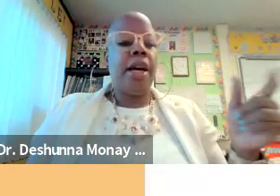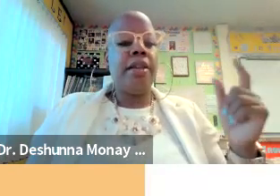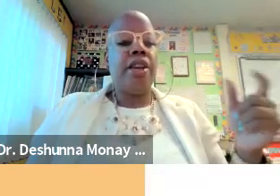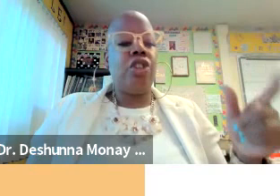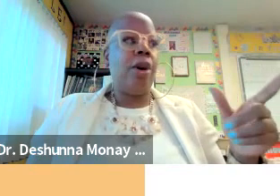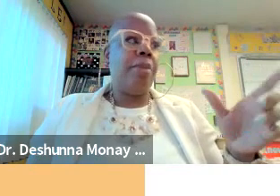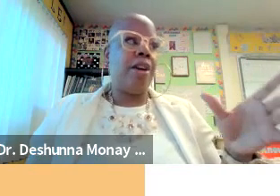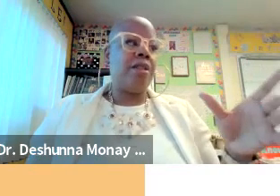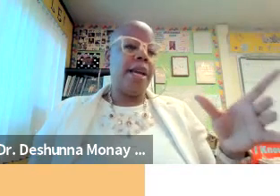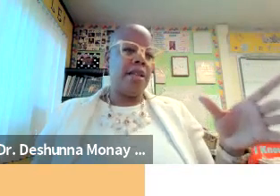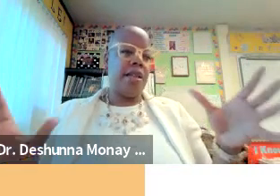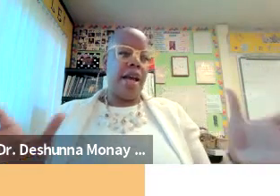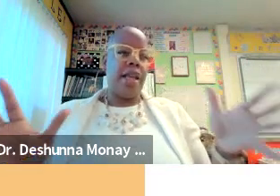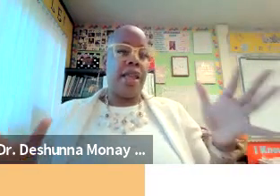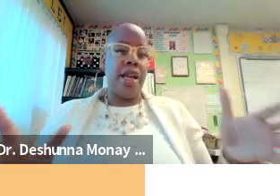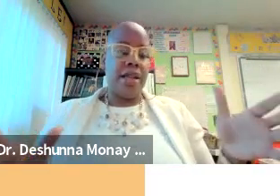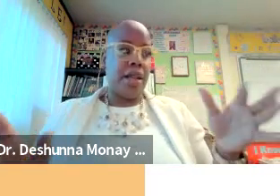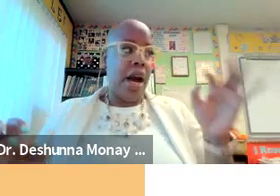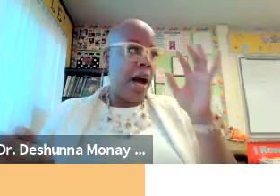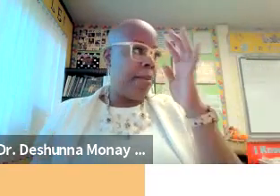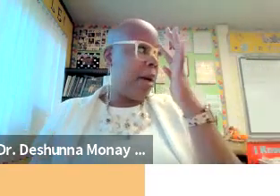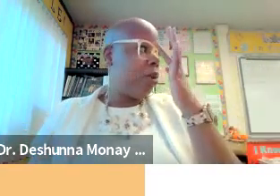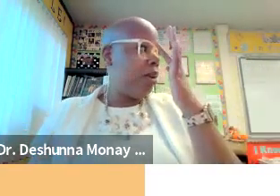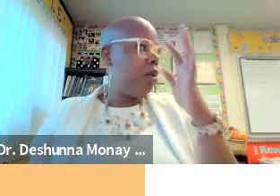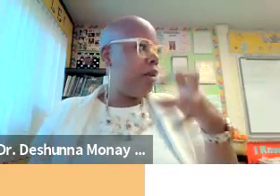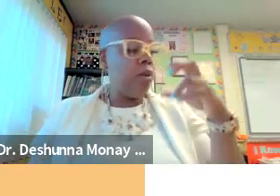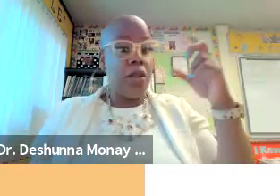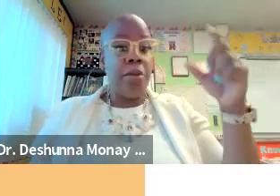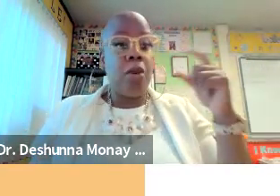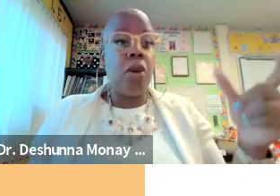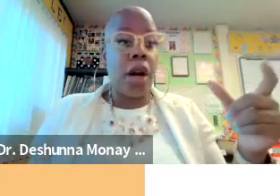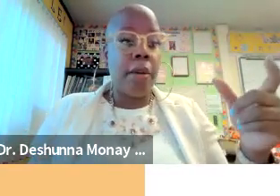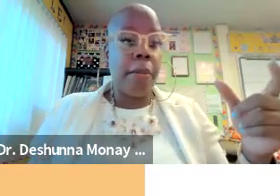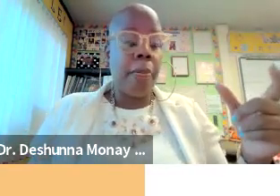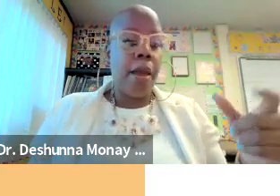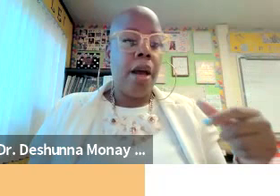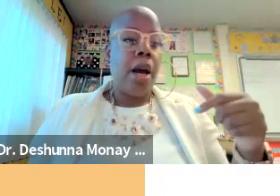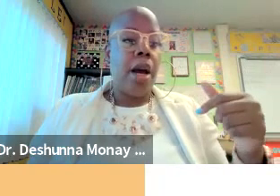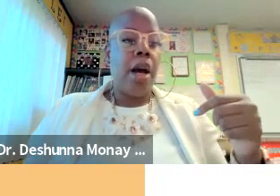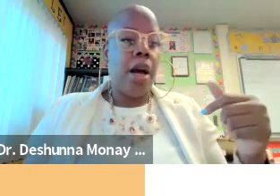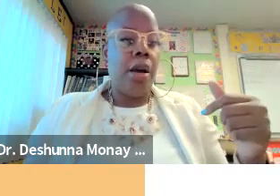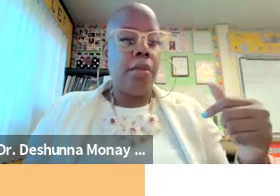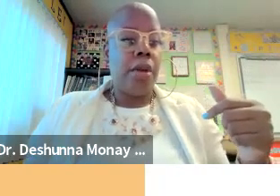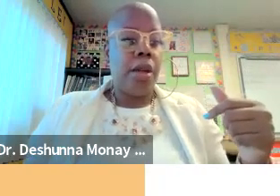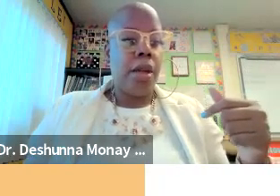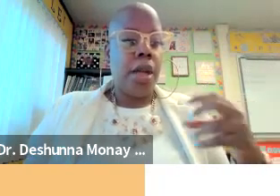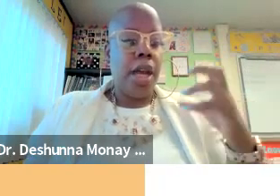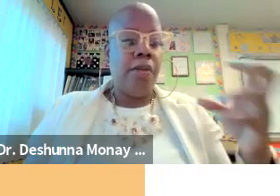And because they show up in our spaces like this, I'm going to give you some more